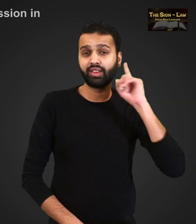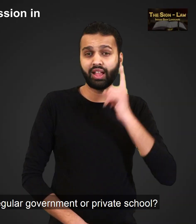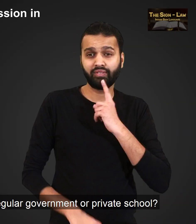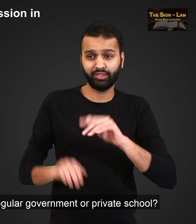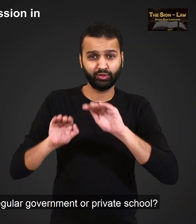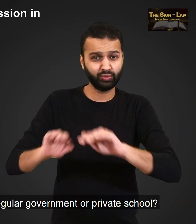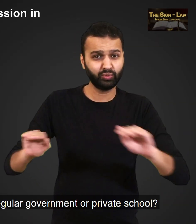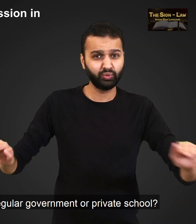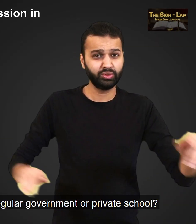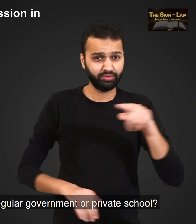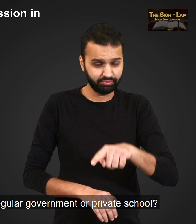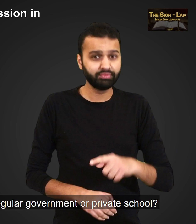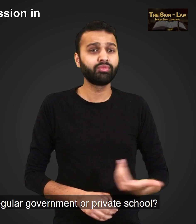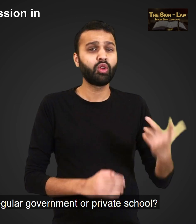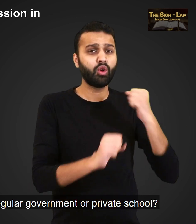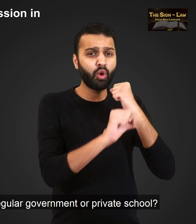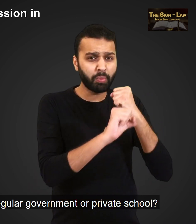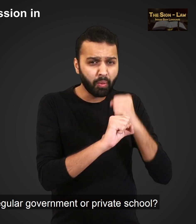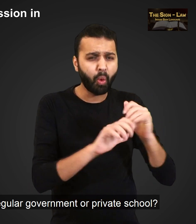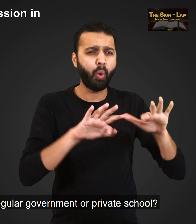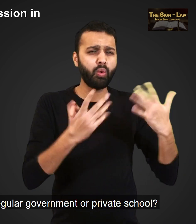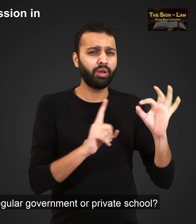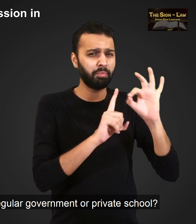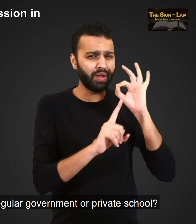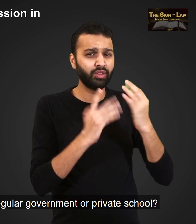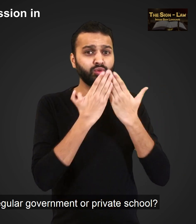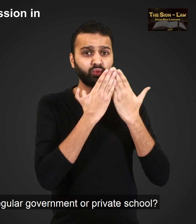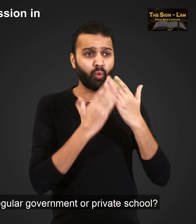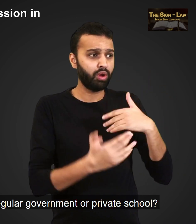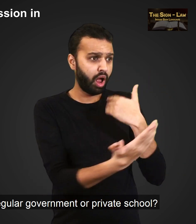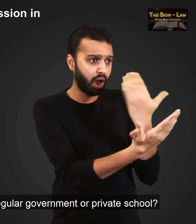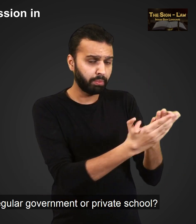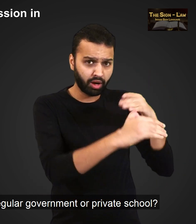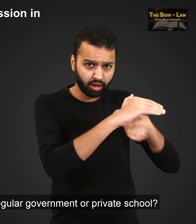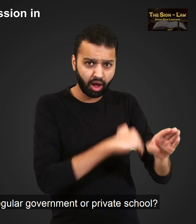Can deaf children get admission in a regular government or private school?